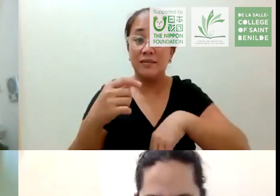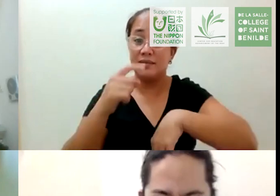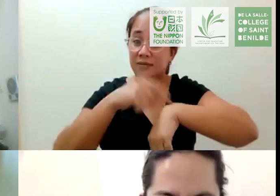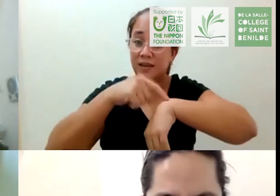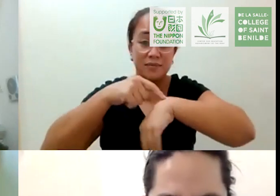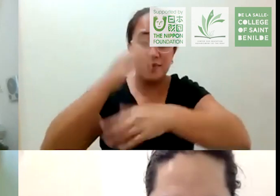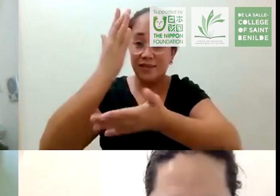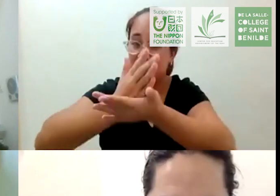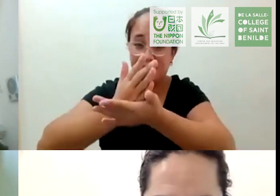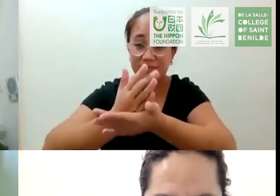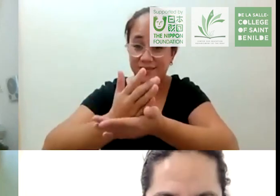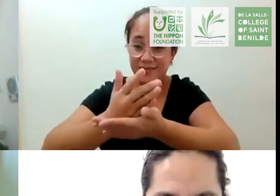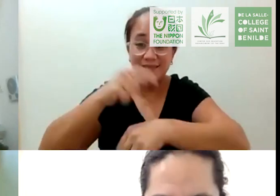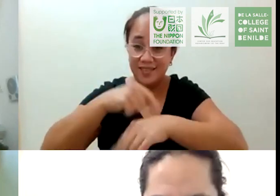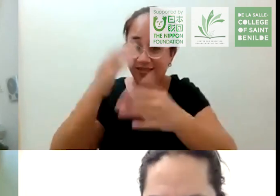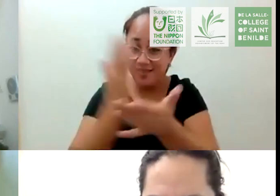now. So